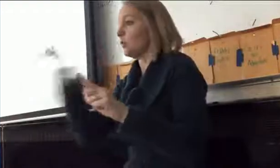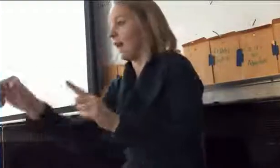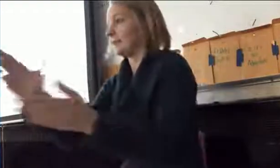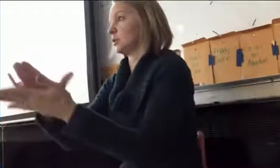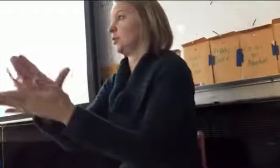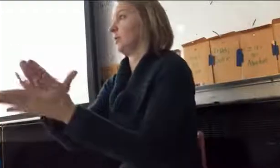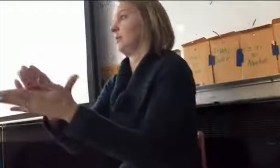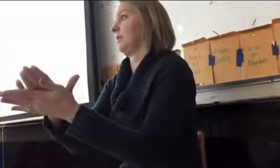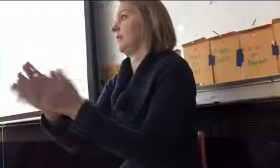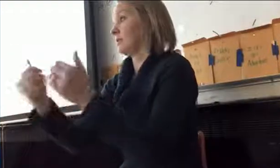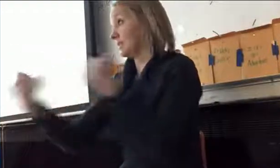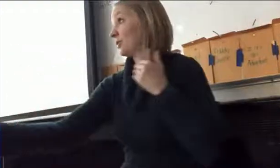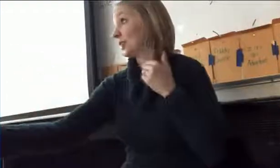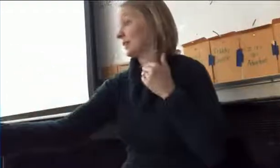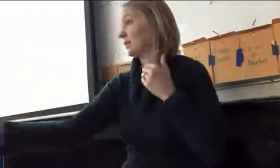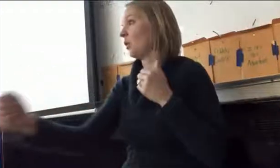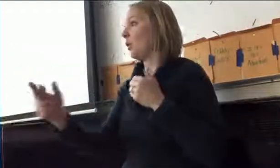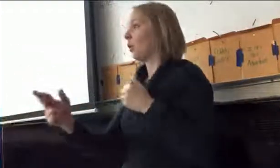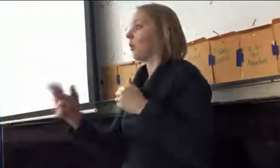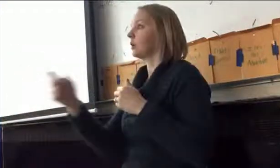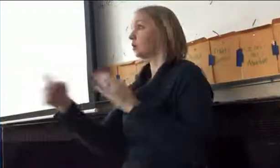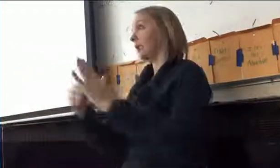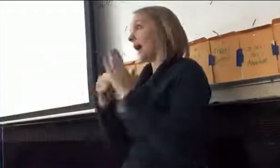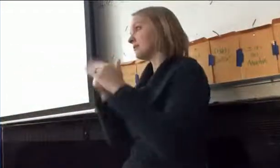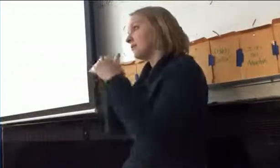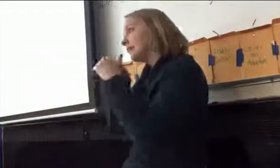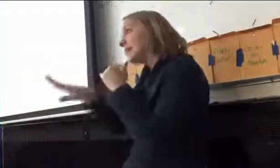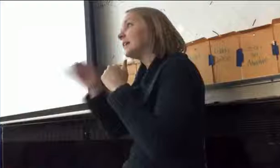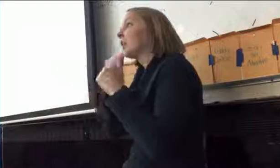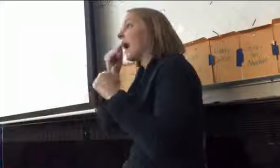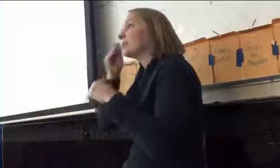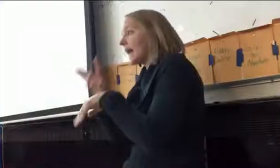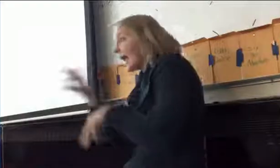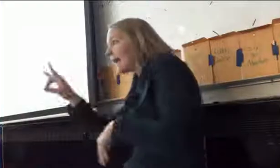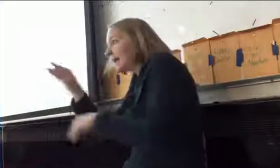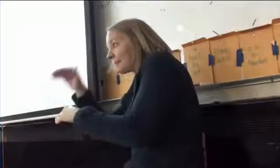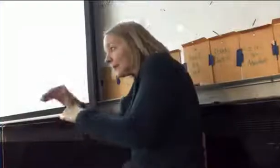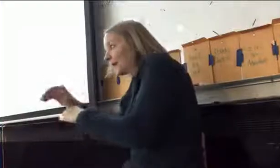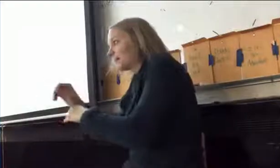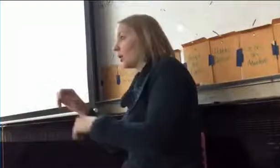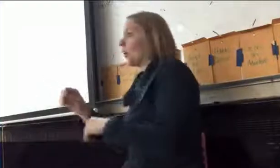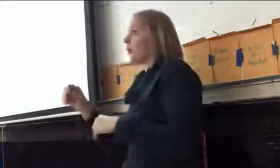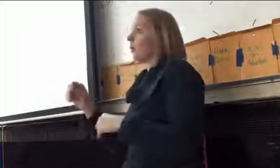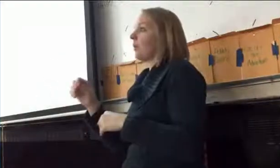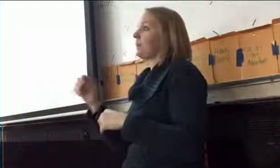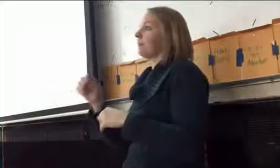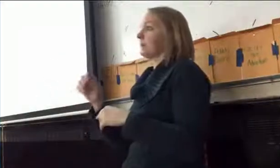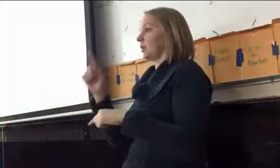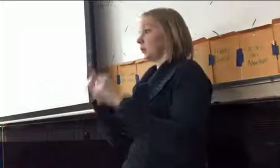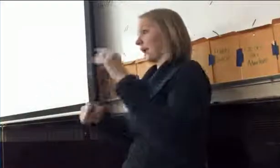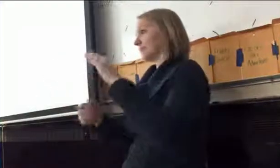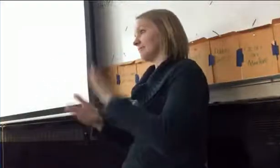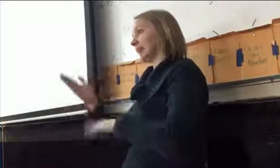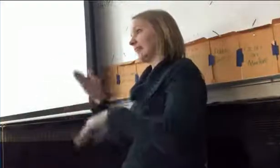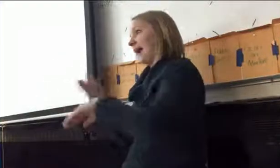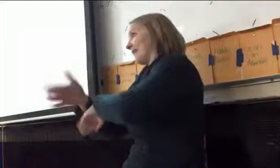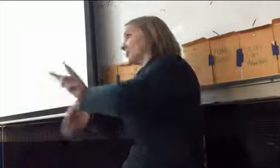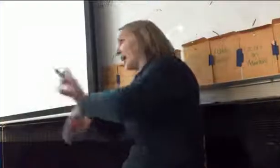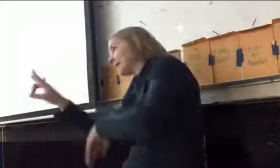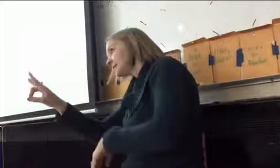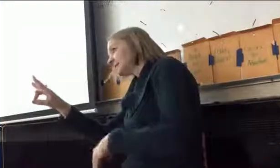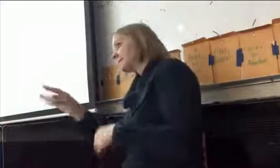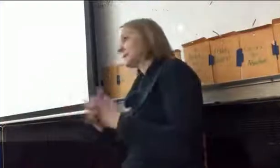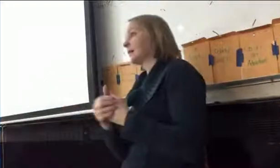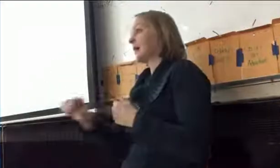descent. Or you have to have a curfew at 8 p.m. where you're not allowed to come to go leave your house if you are Asian past 8 p.m.